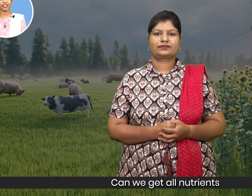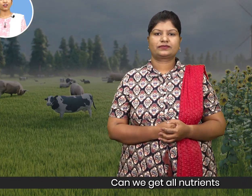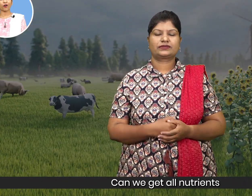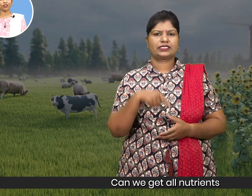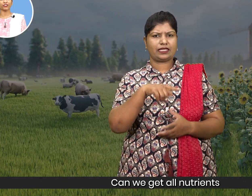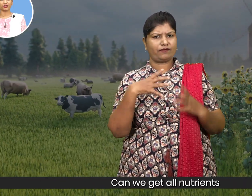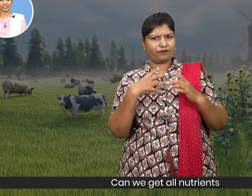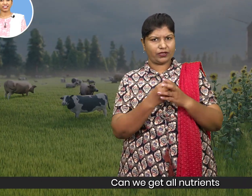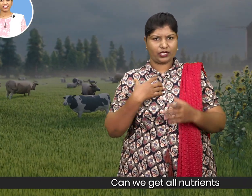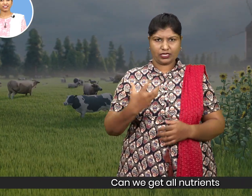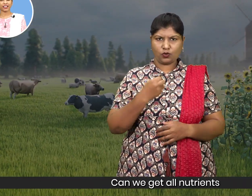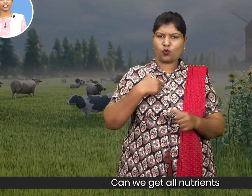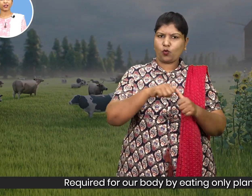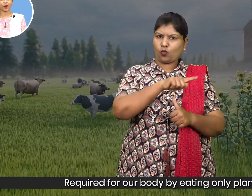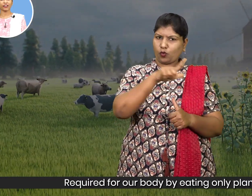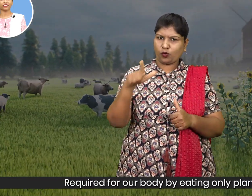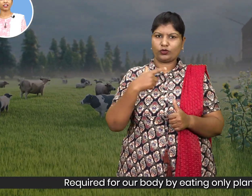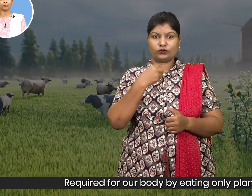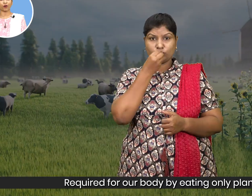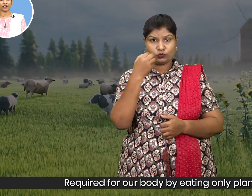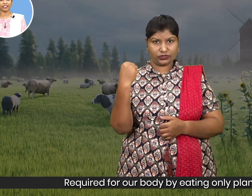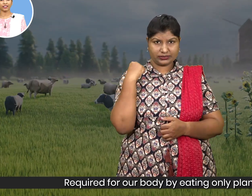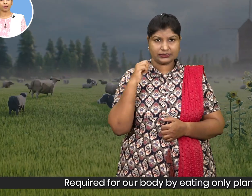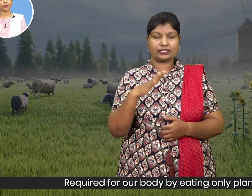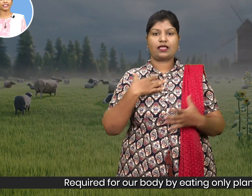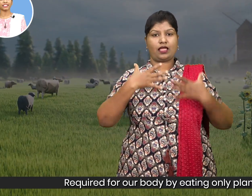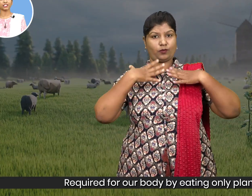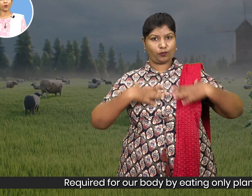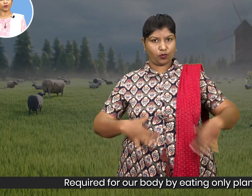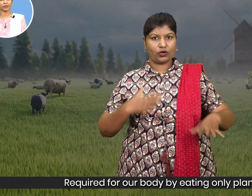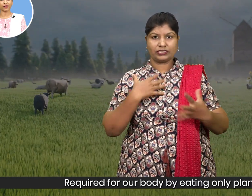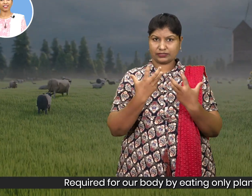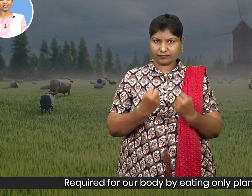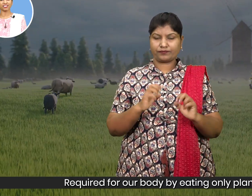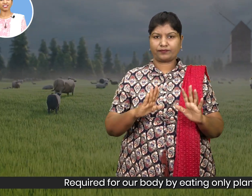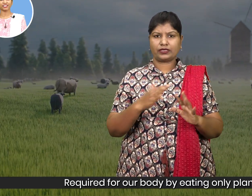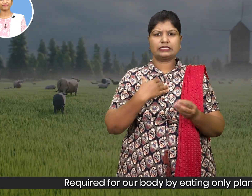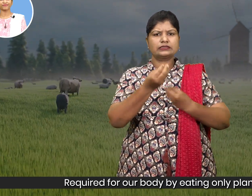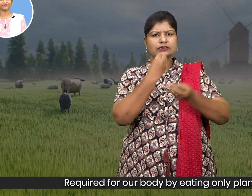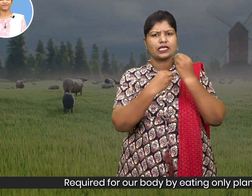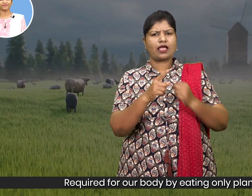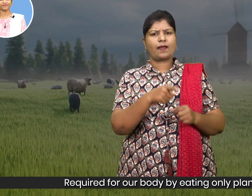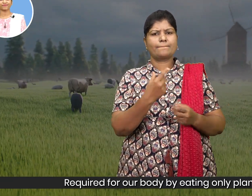Can we get all nutrients required for our body by eating only plants?